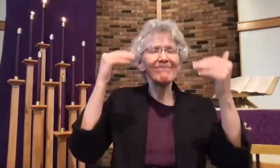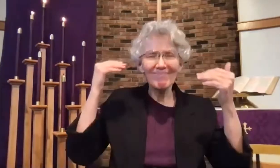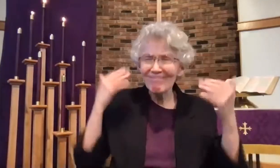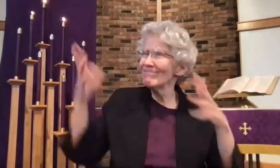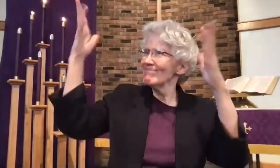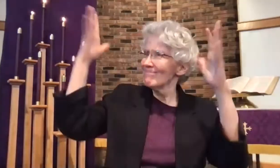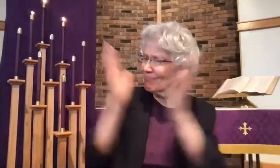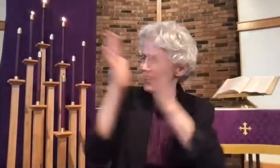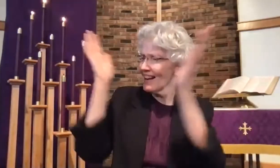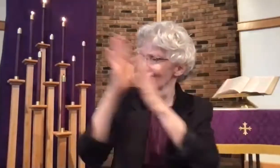this day.